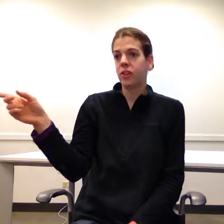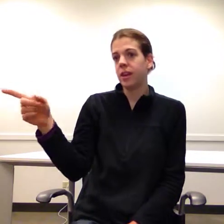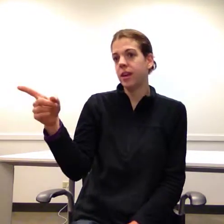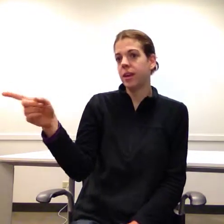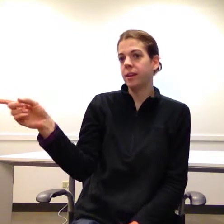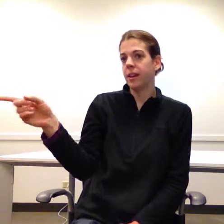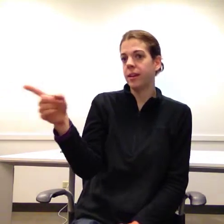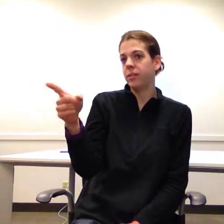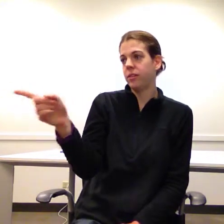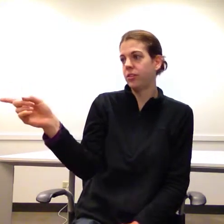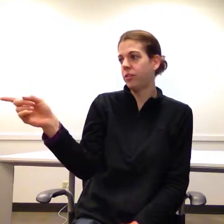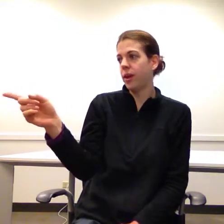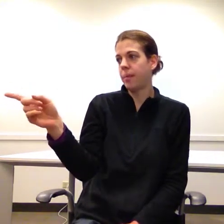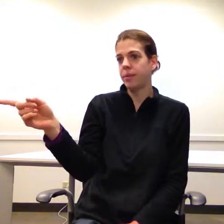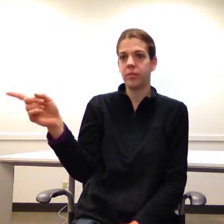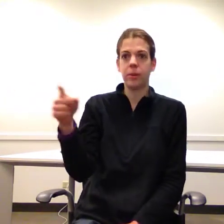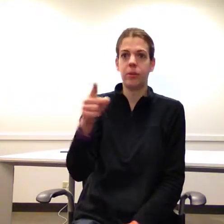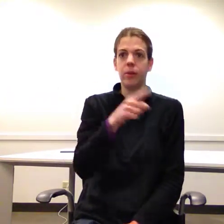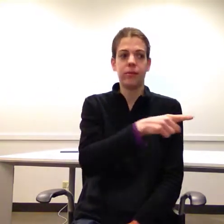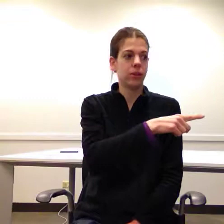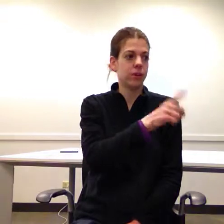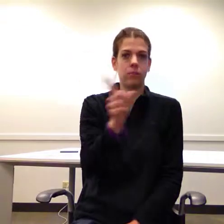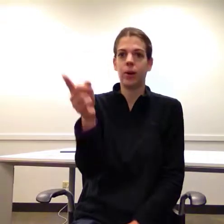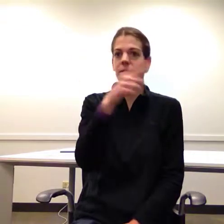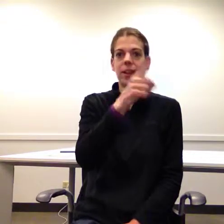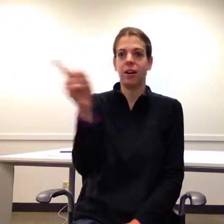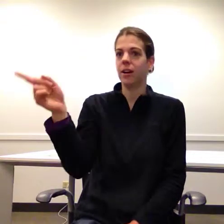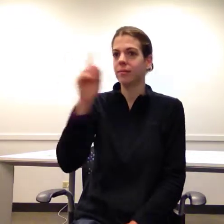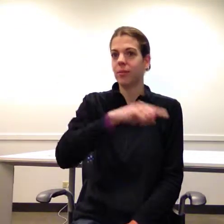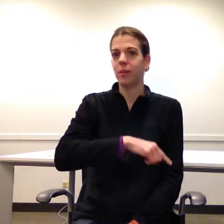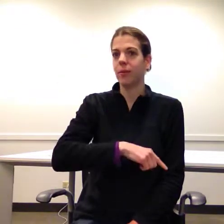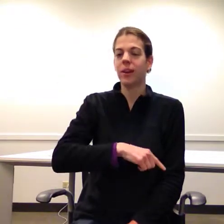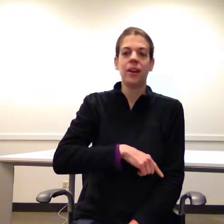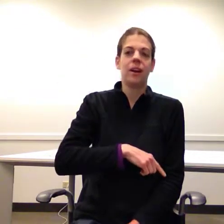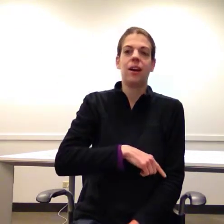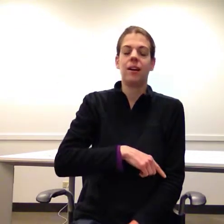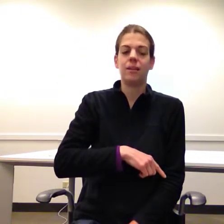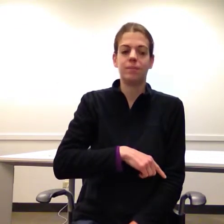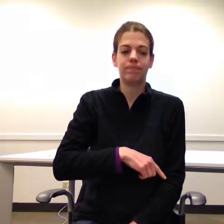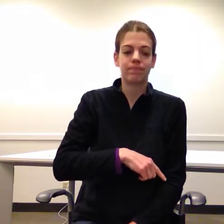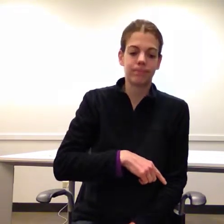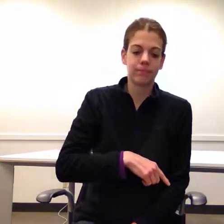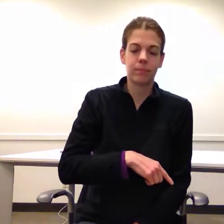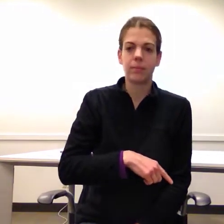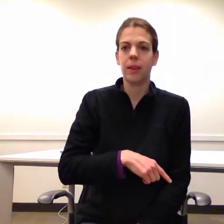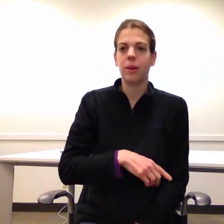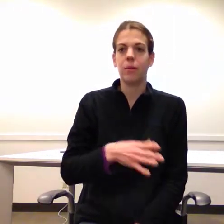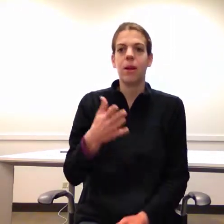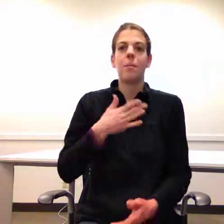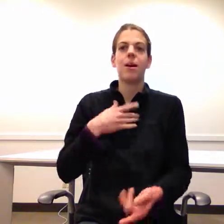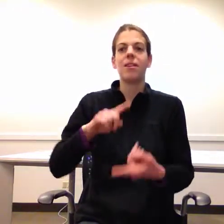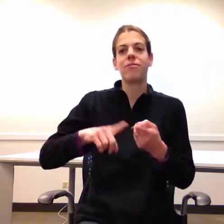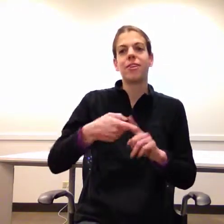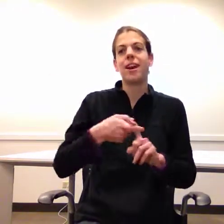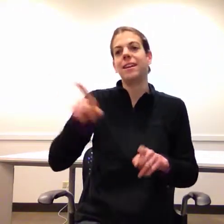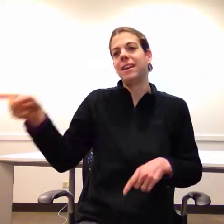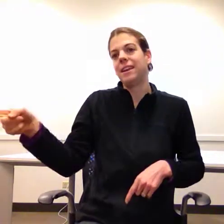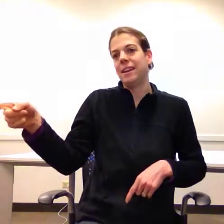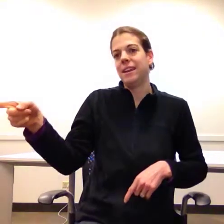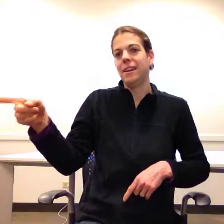she, it, it just happens to be wherever they are. So, you know, my friend, he,